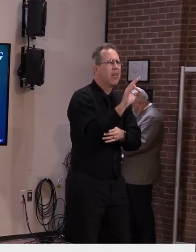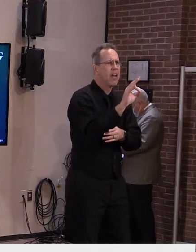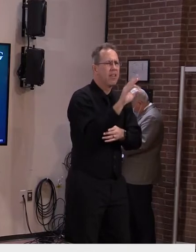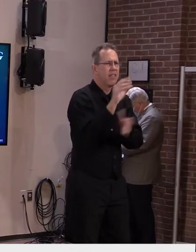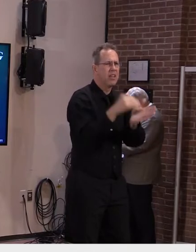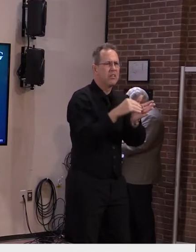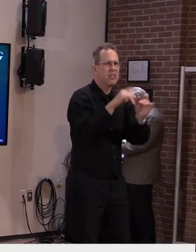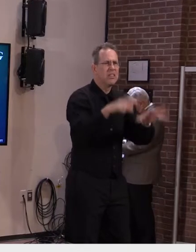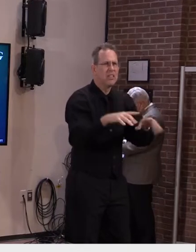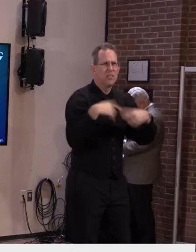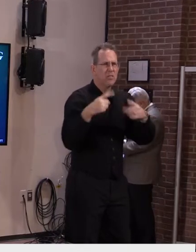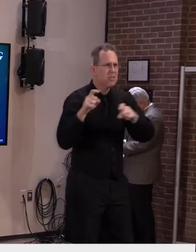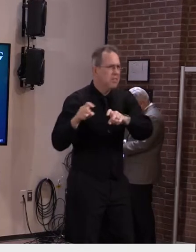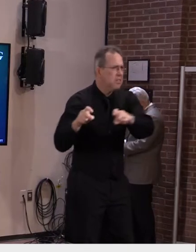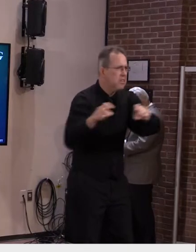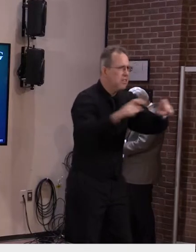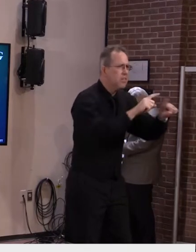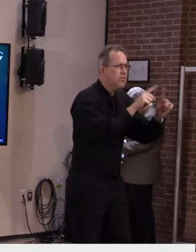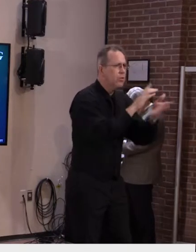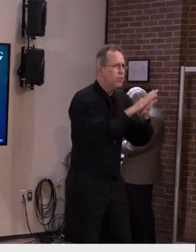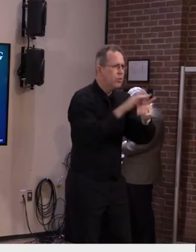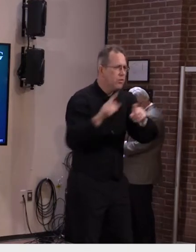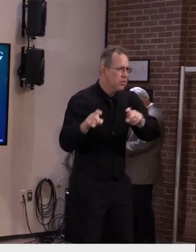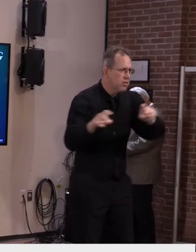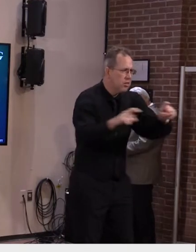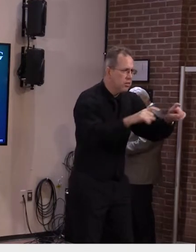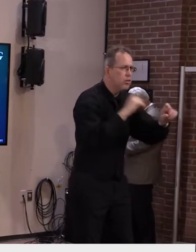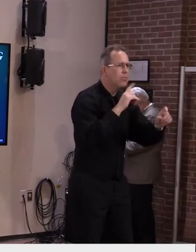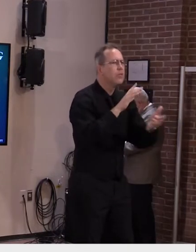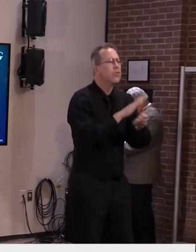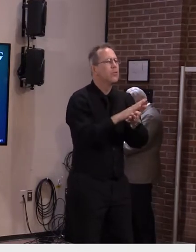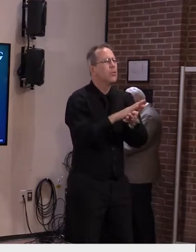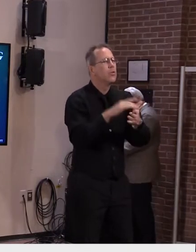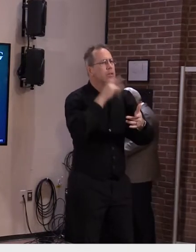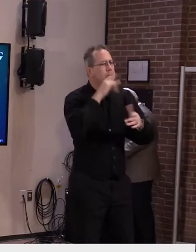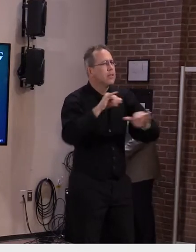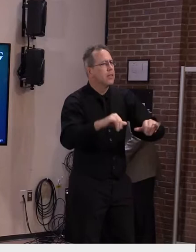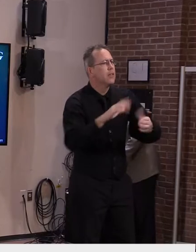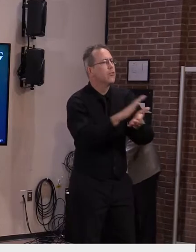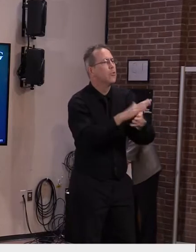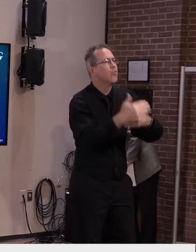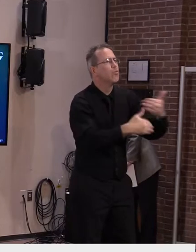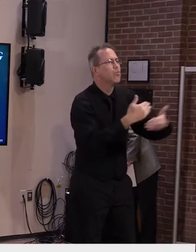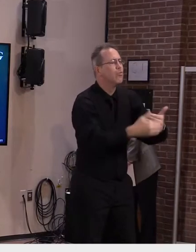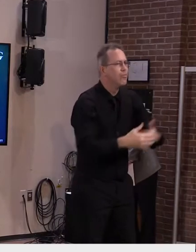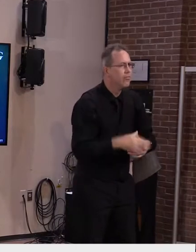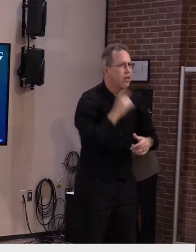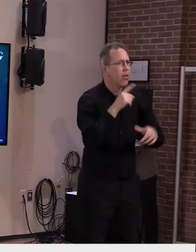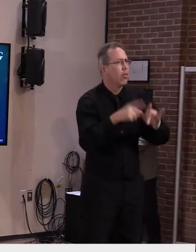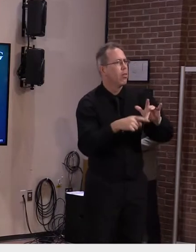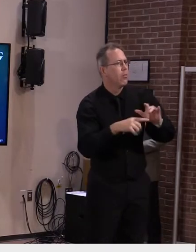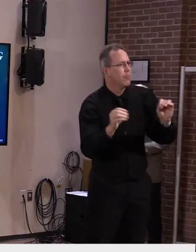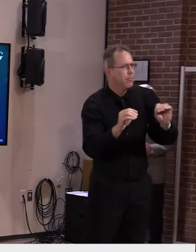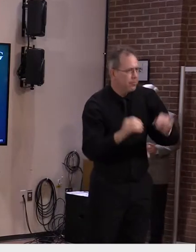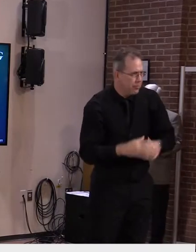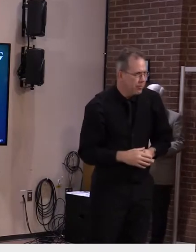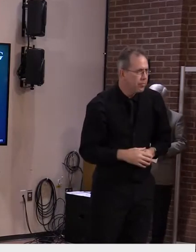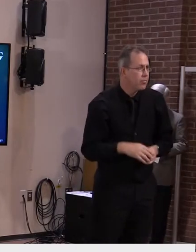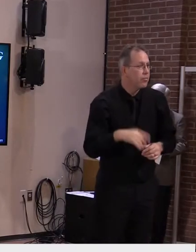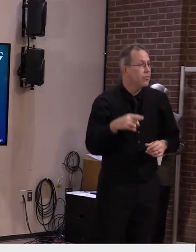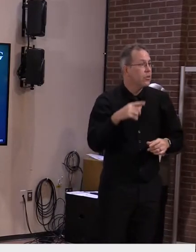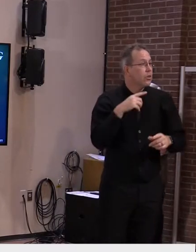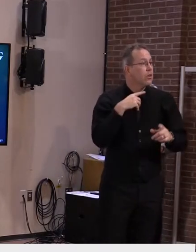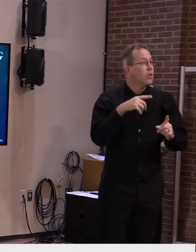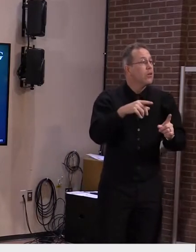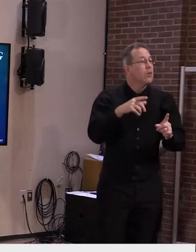9,000 in-person instructional days. Parental consents required to participate in any of our response testing programs, including Test